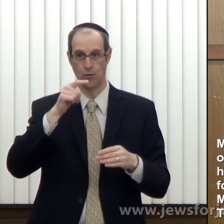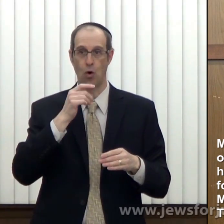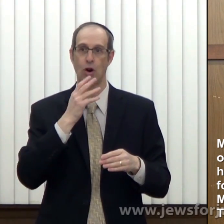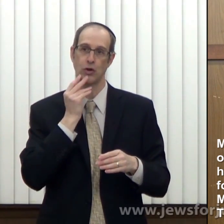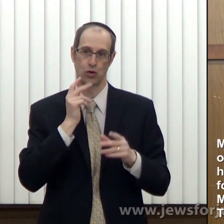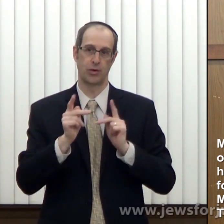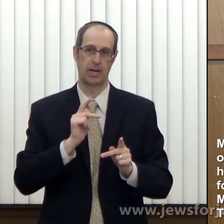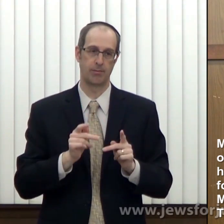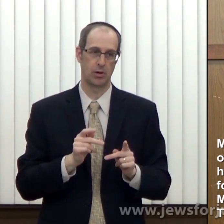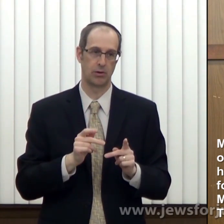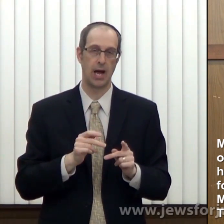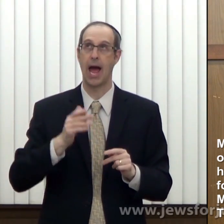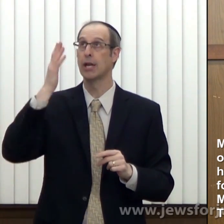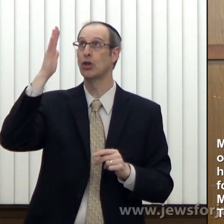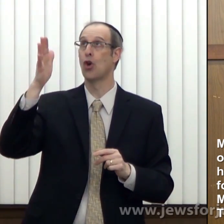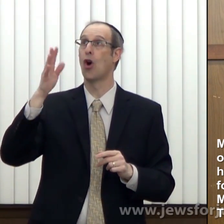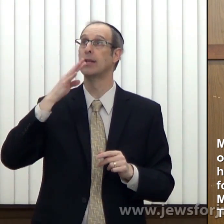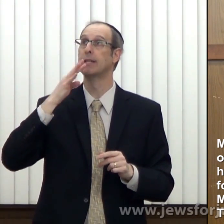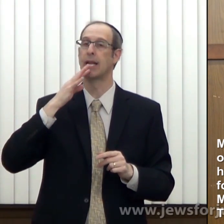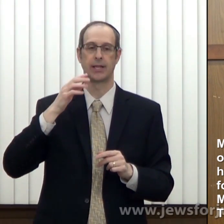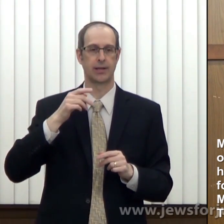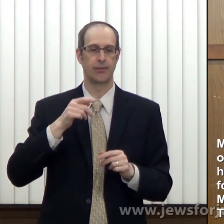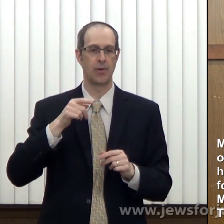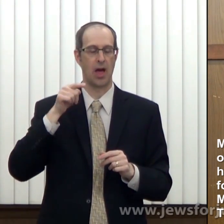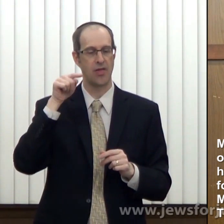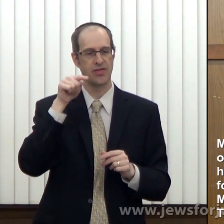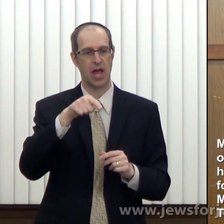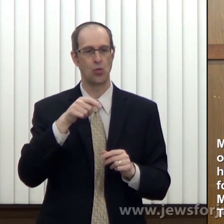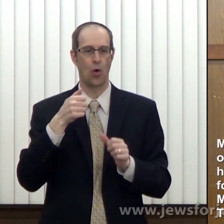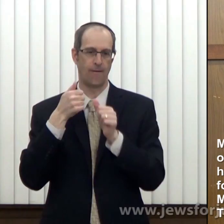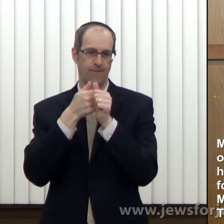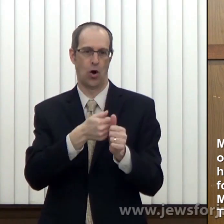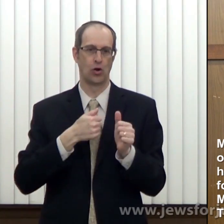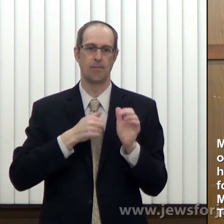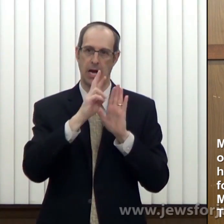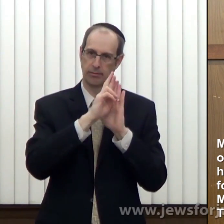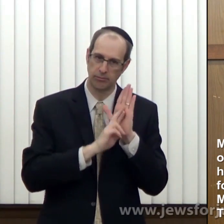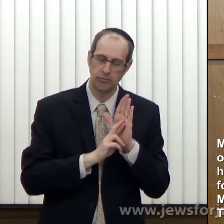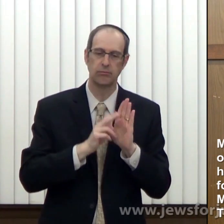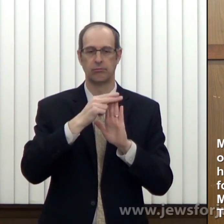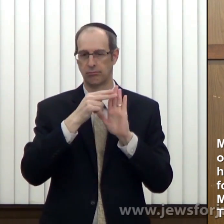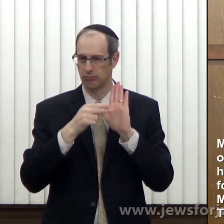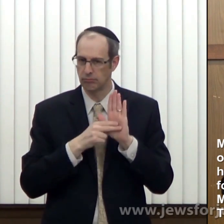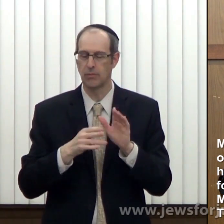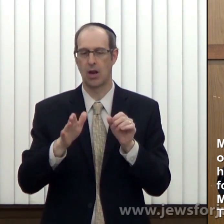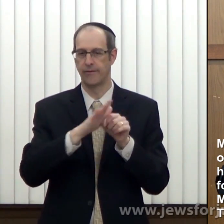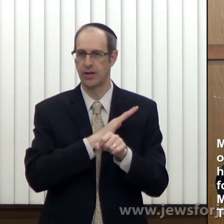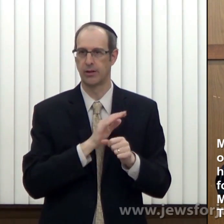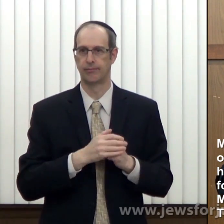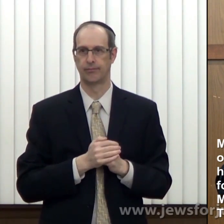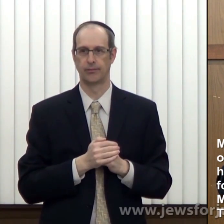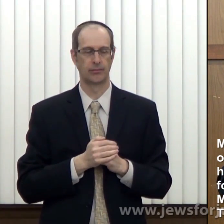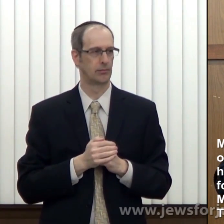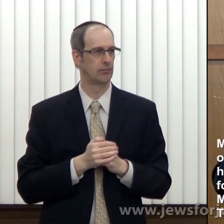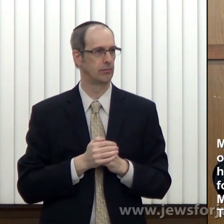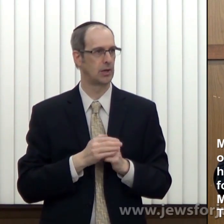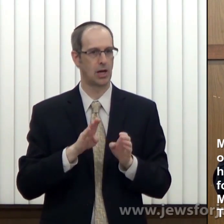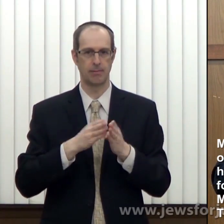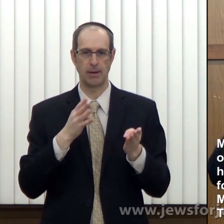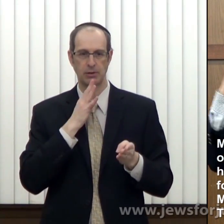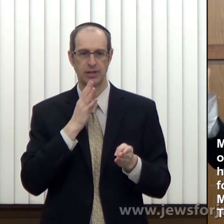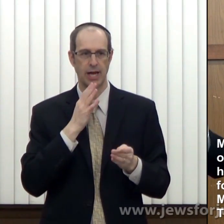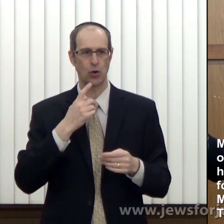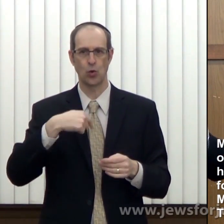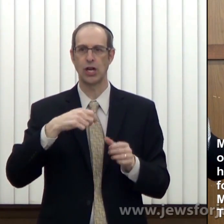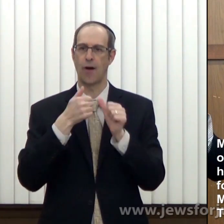And God says they will follow my ordinances and keep my decrees and fulfill them. The Bible says we're going